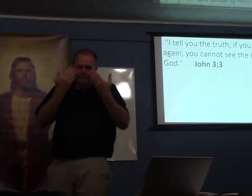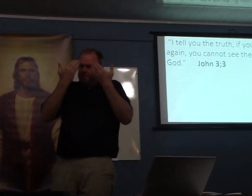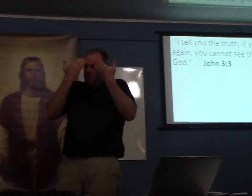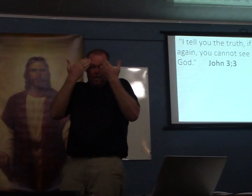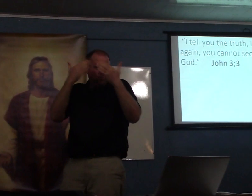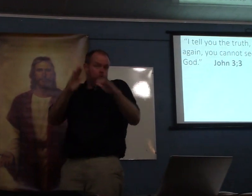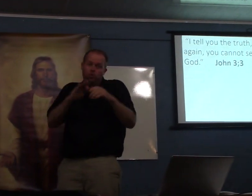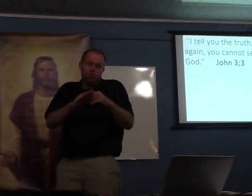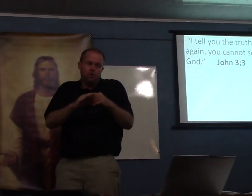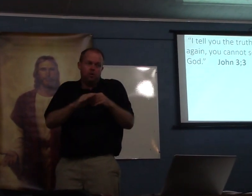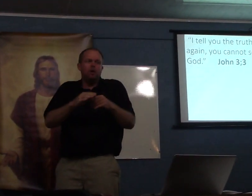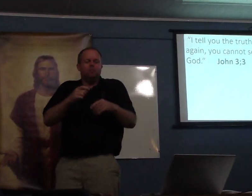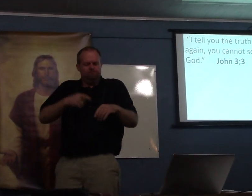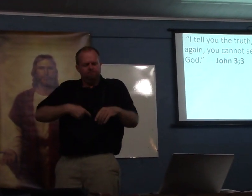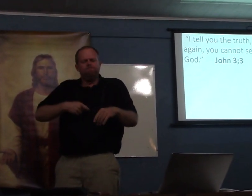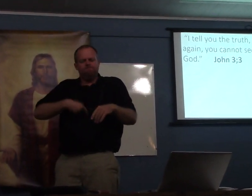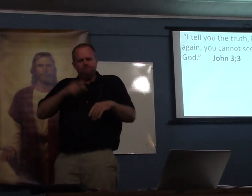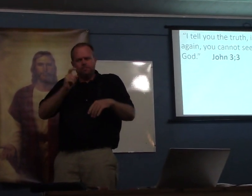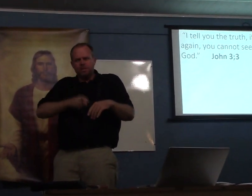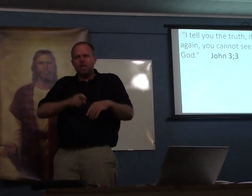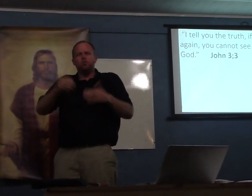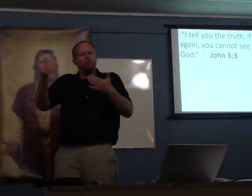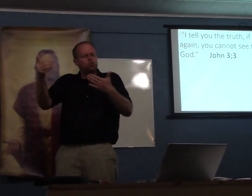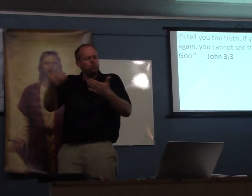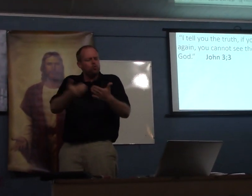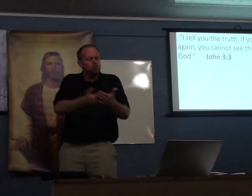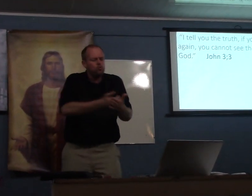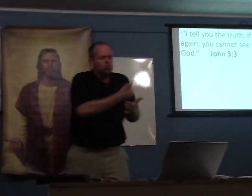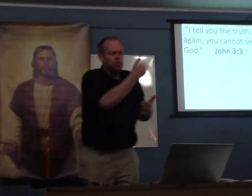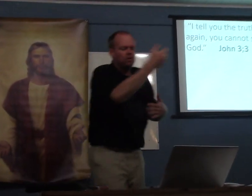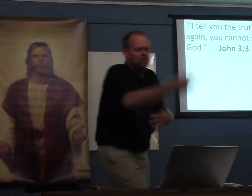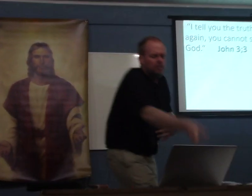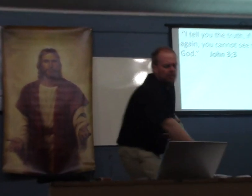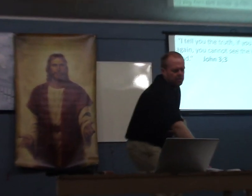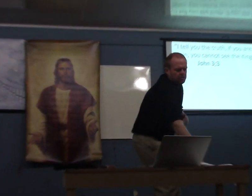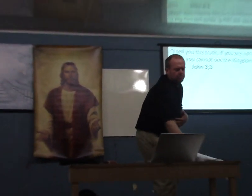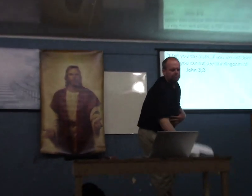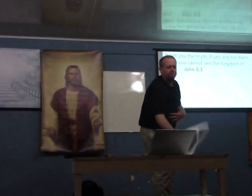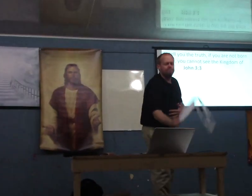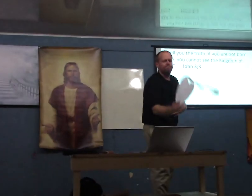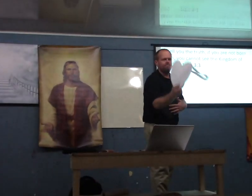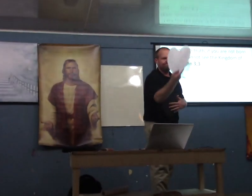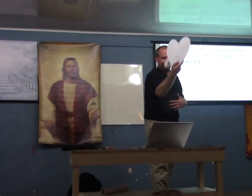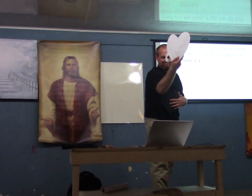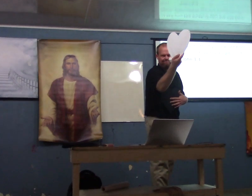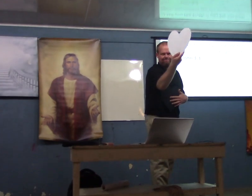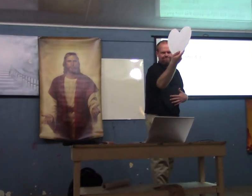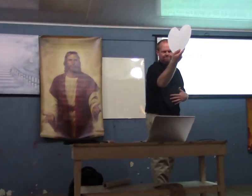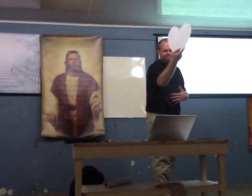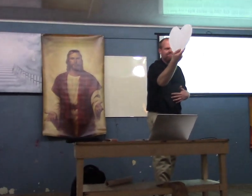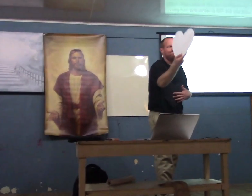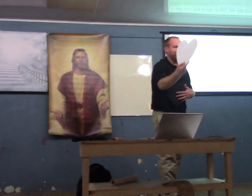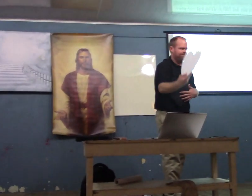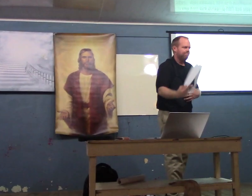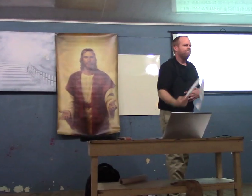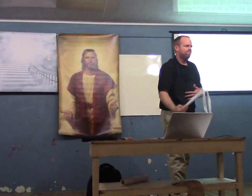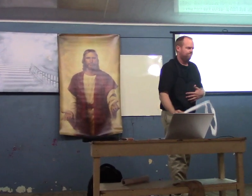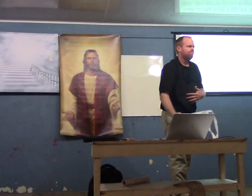Maybe there's one sin, maybe there's two, maybe there's a lot, I don't know. But we need a new heart. That is the new birth.